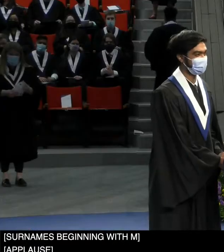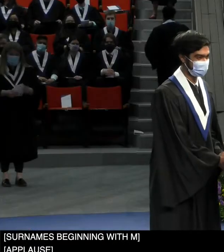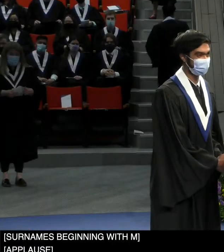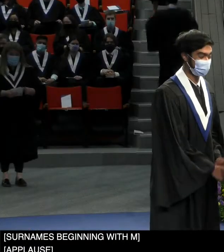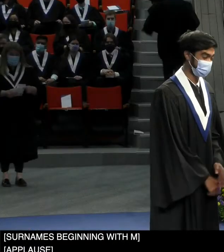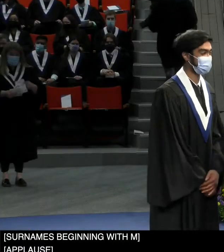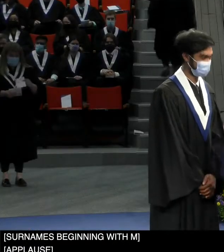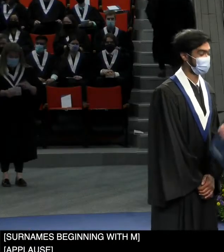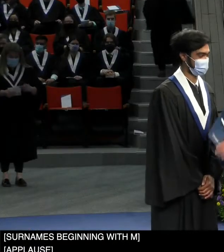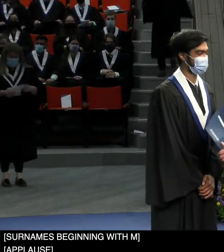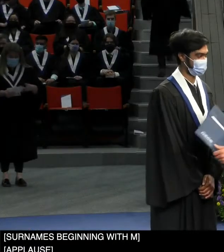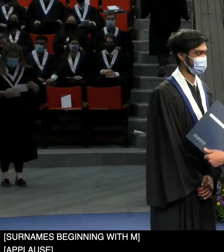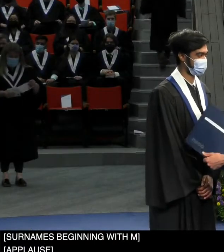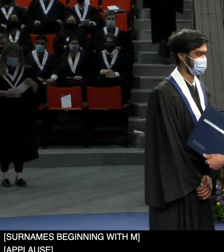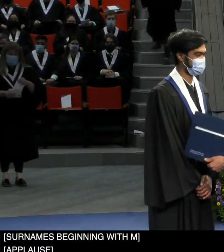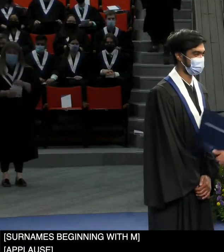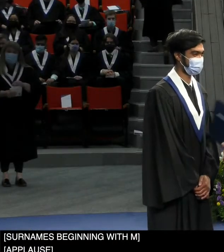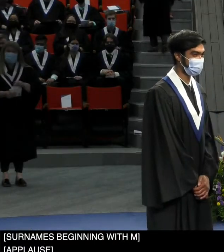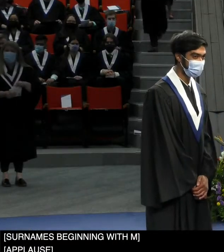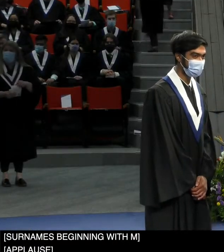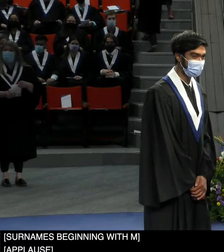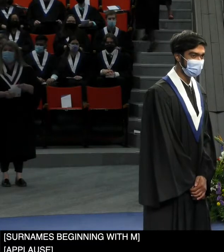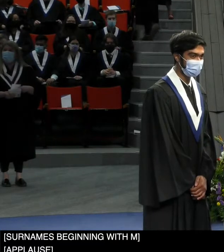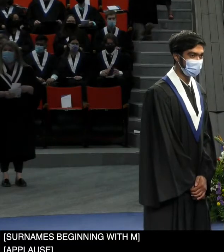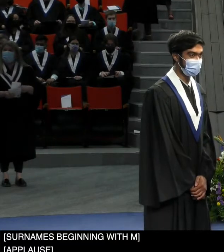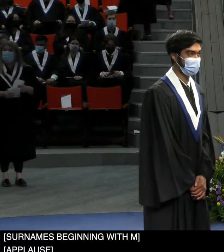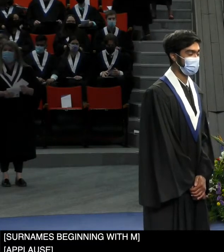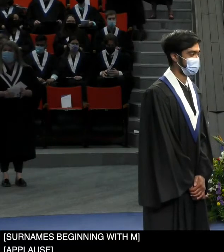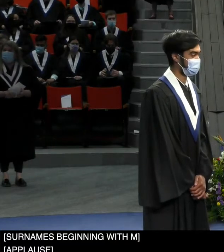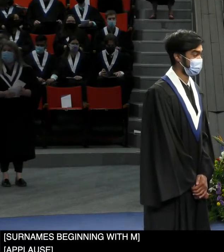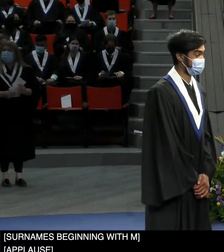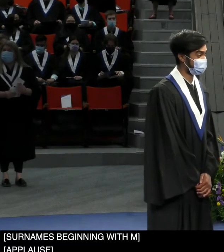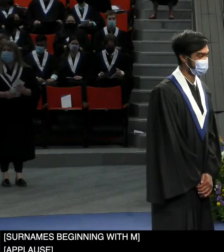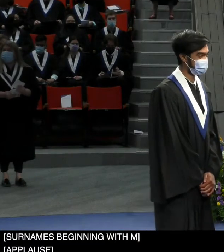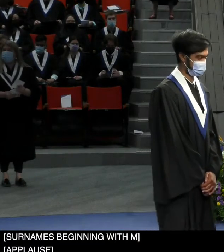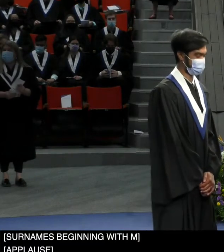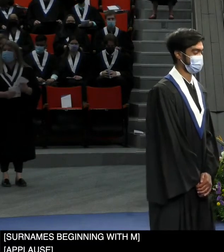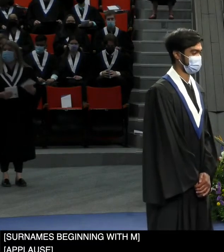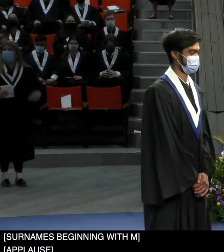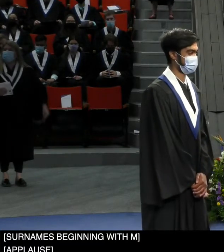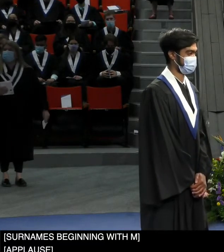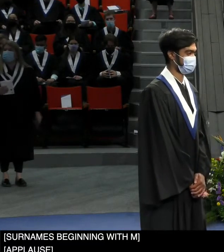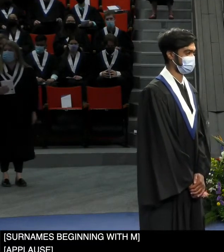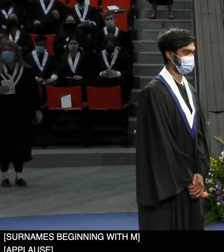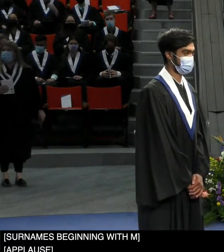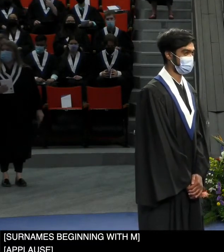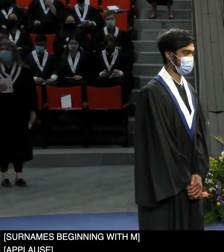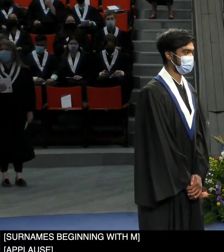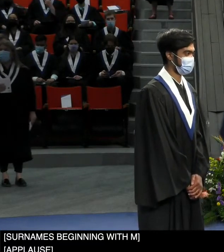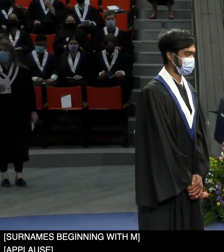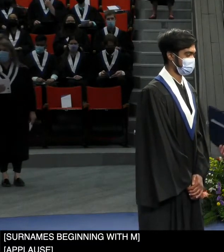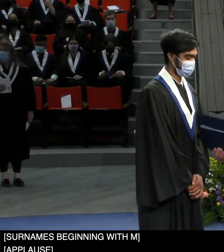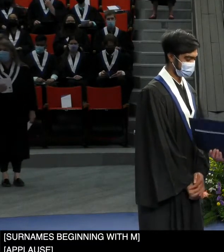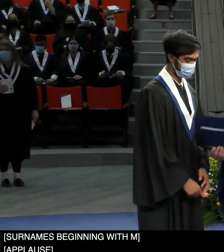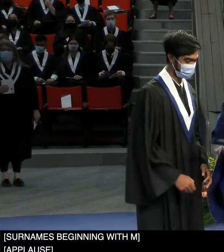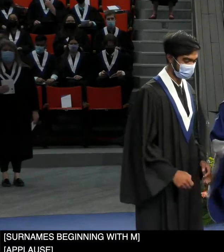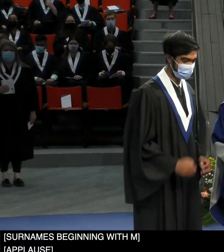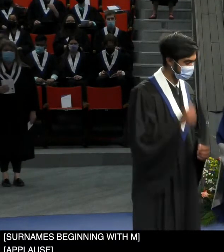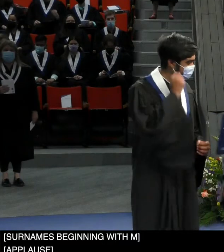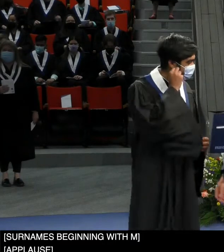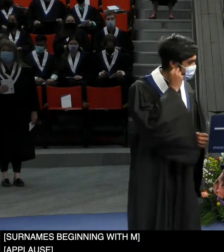Oh, not yet. Mr. President, I present to you the following candidates who have completed all the requirements for credentials in the School